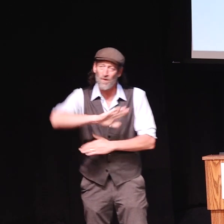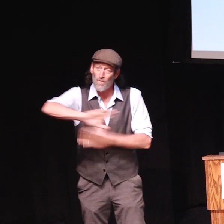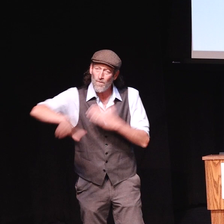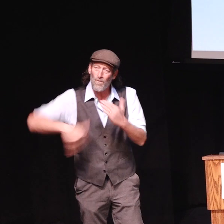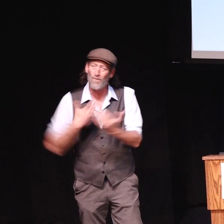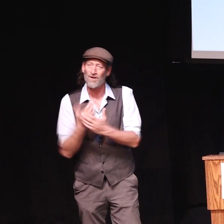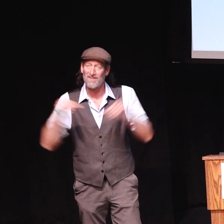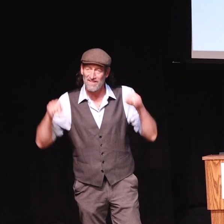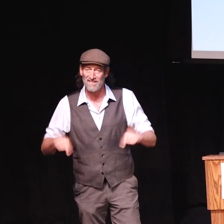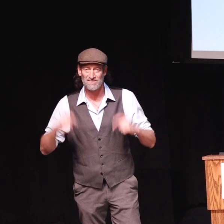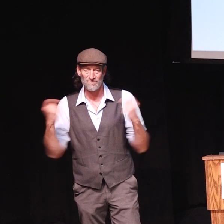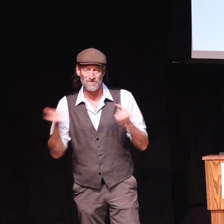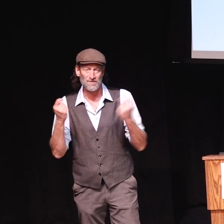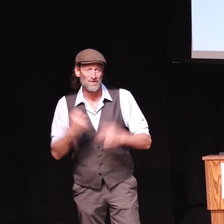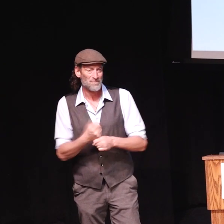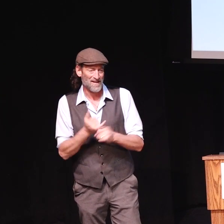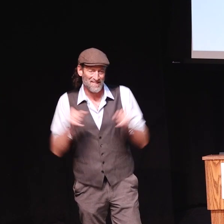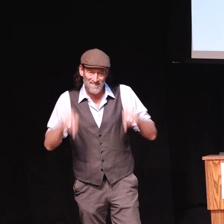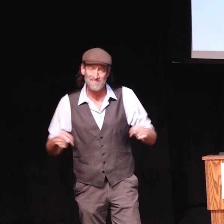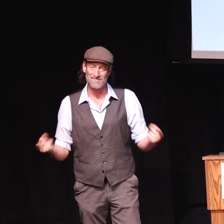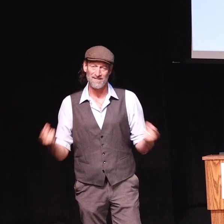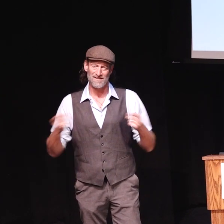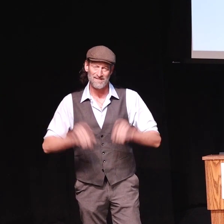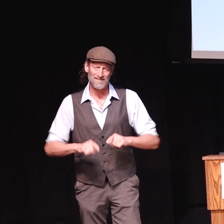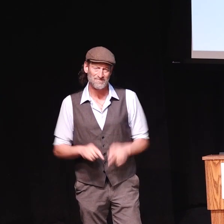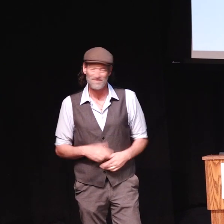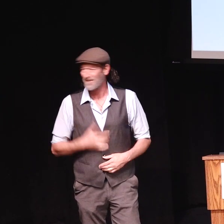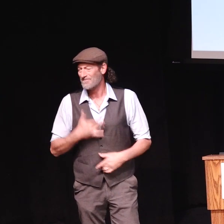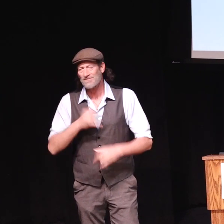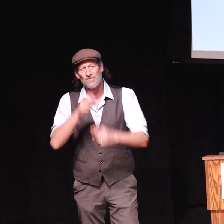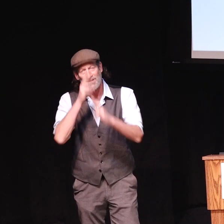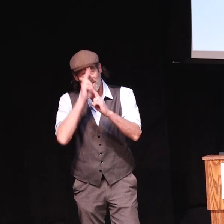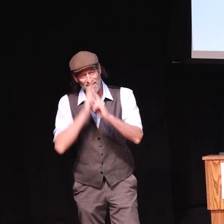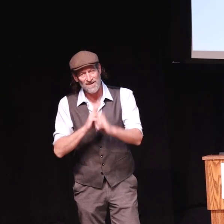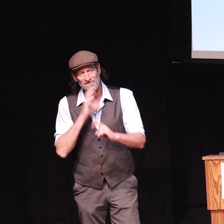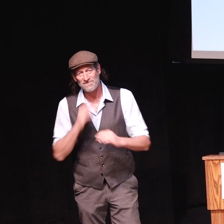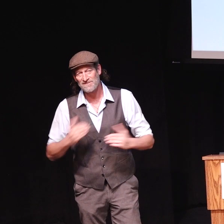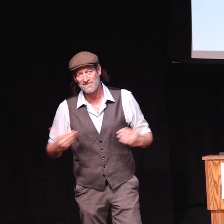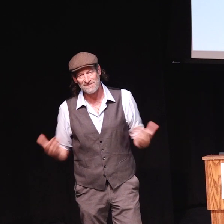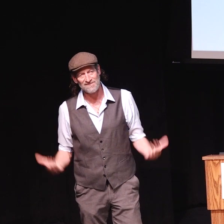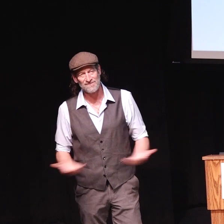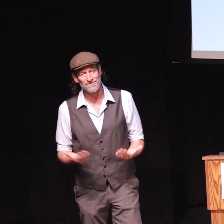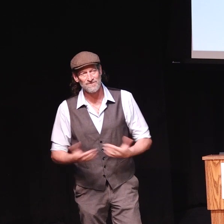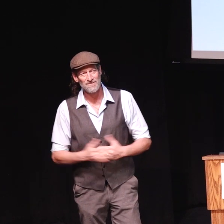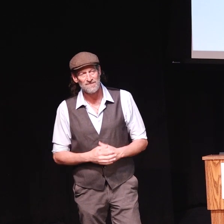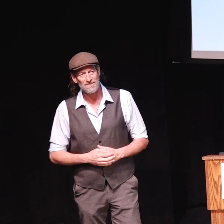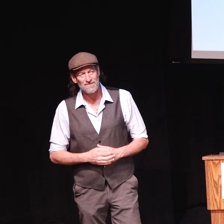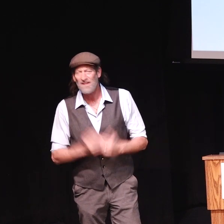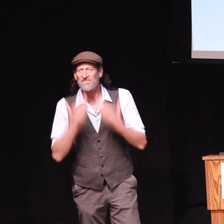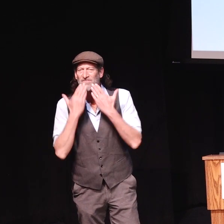having me. Thank you, the support from this festival to really make this happen. Again, I feel so honored to be